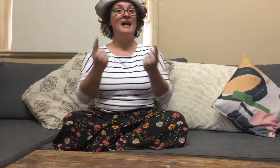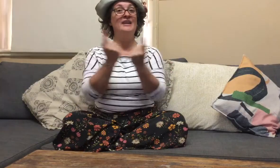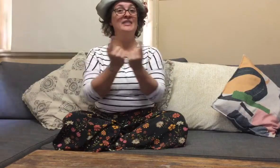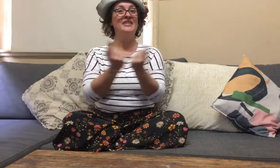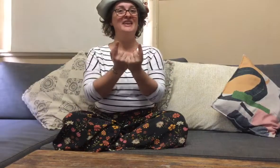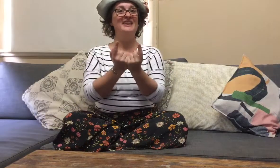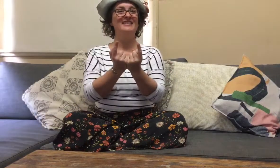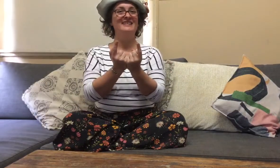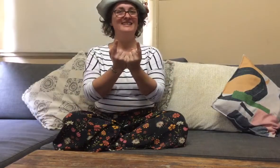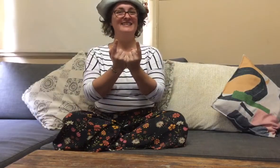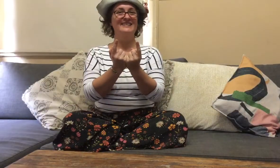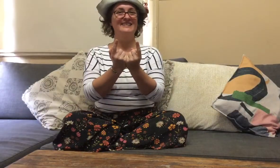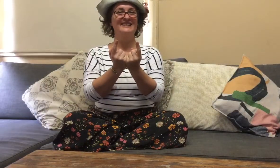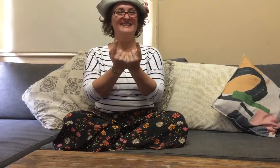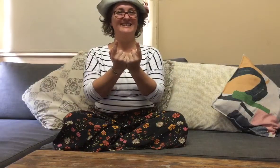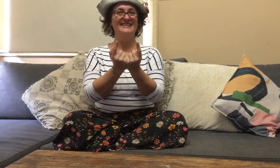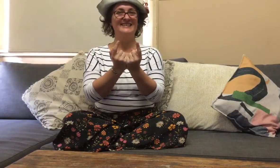about a thing,